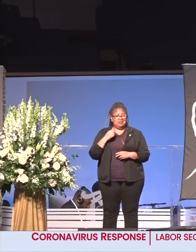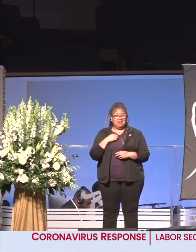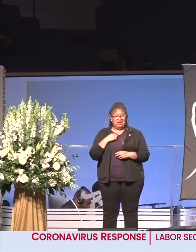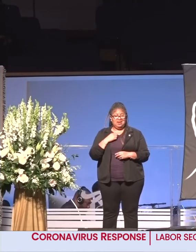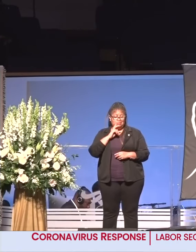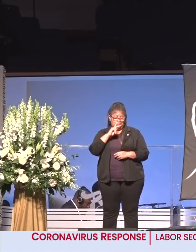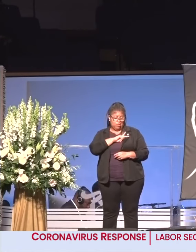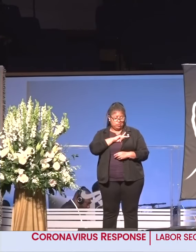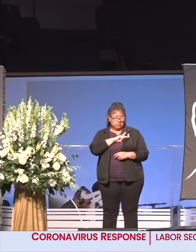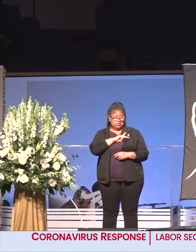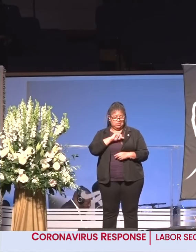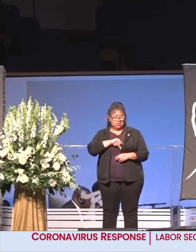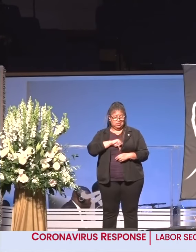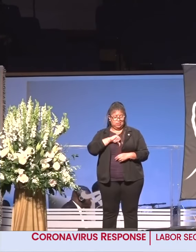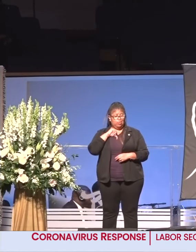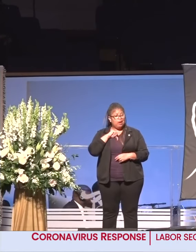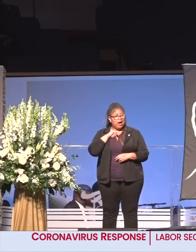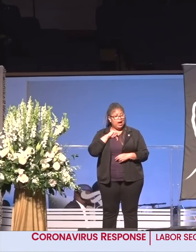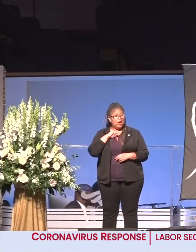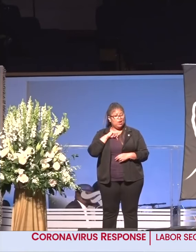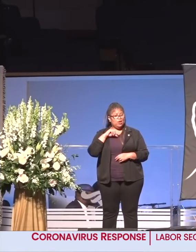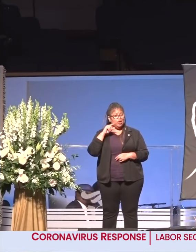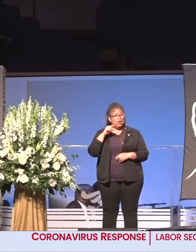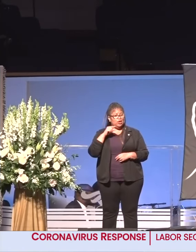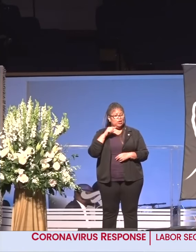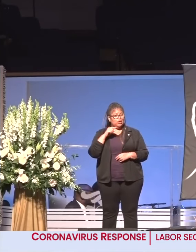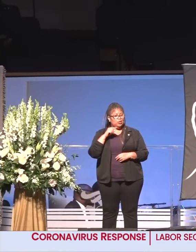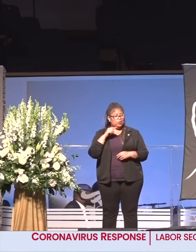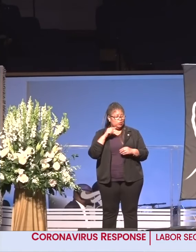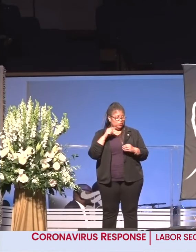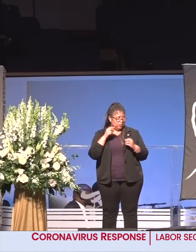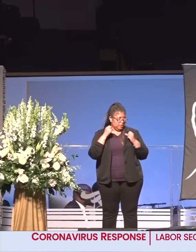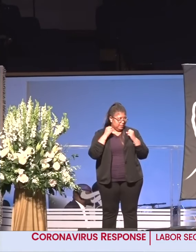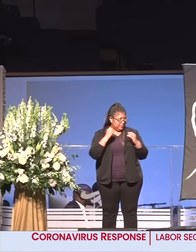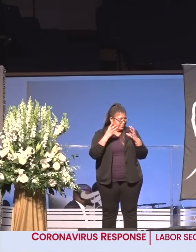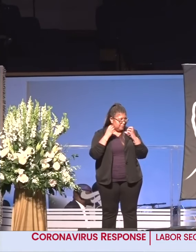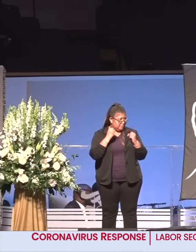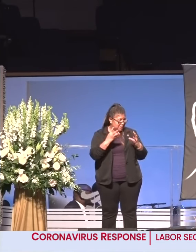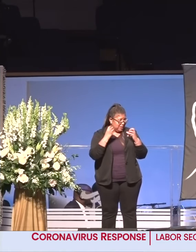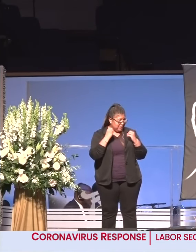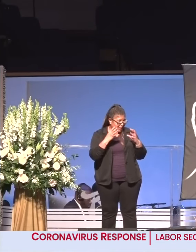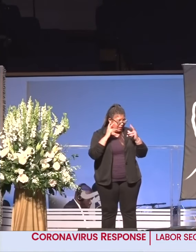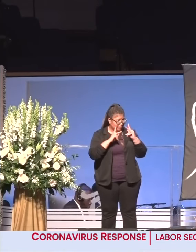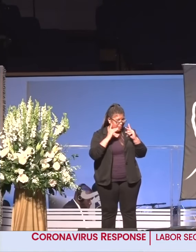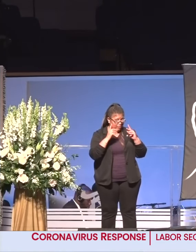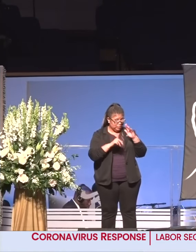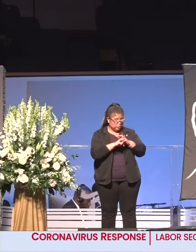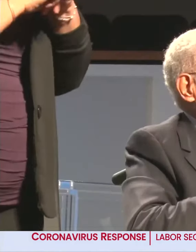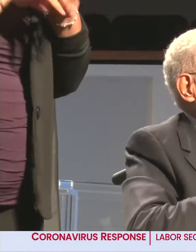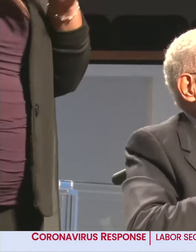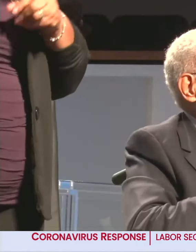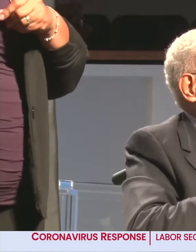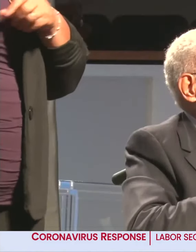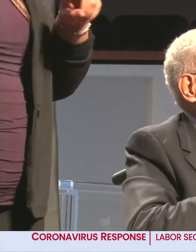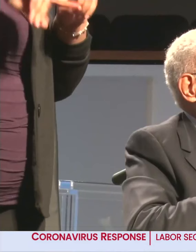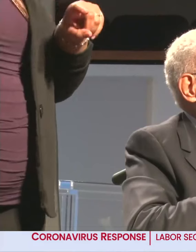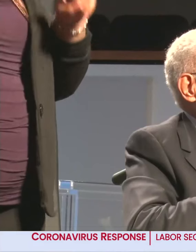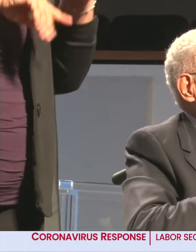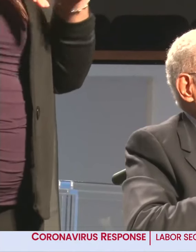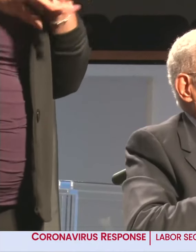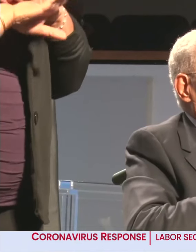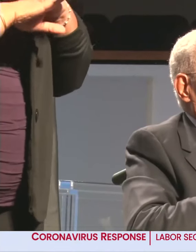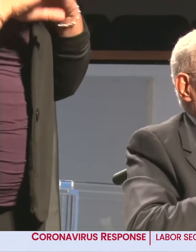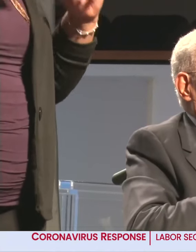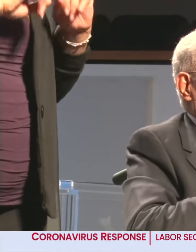proud that you have come. Many more came but couldn't get in. But that many